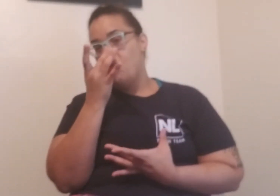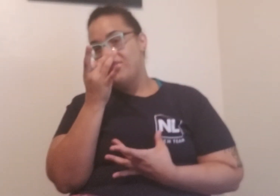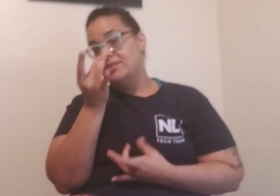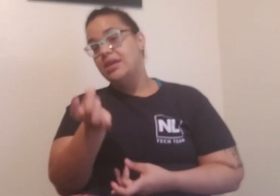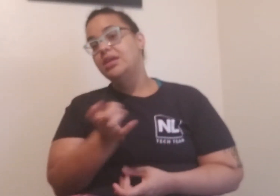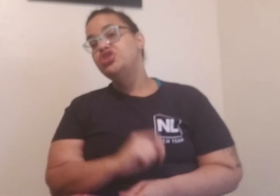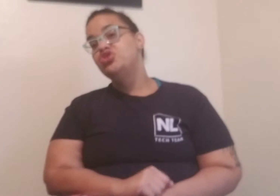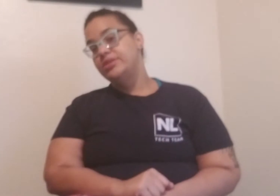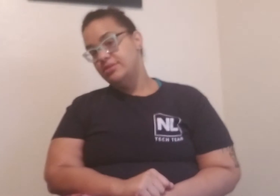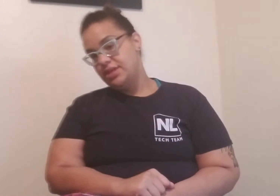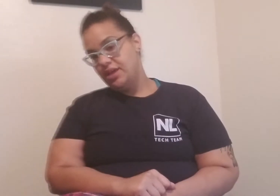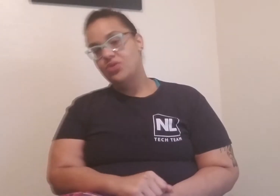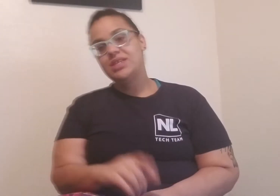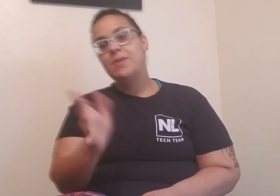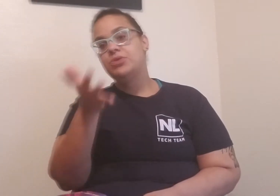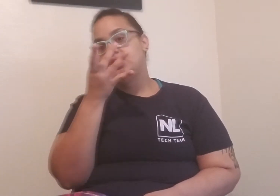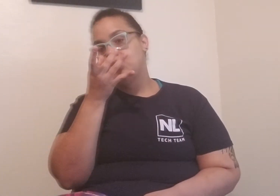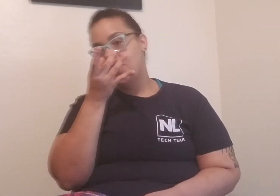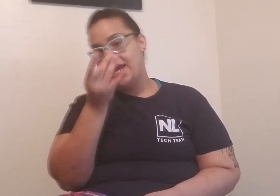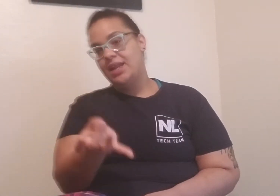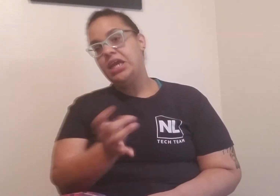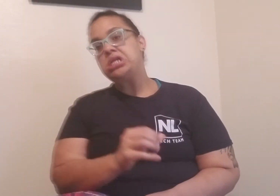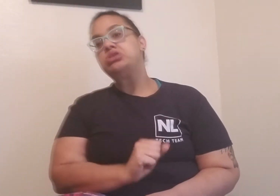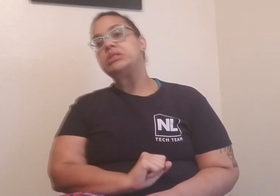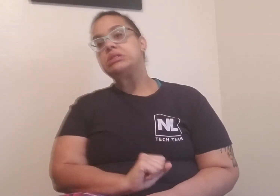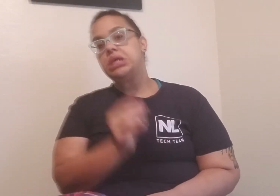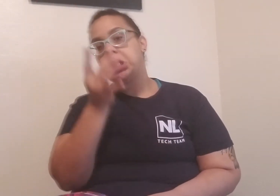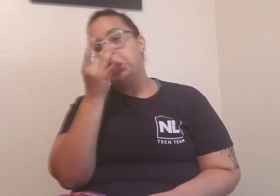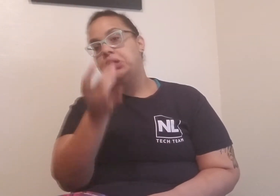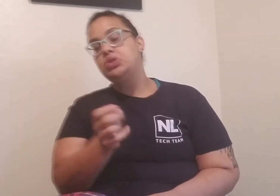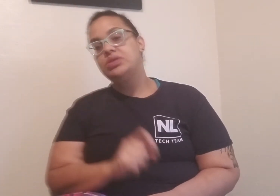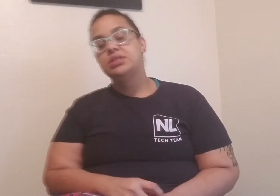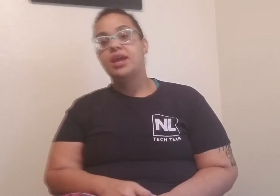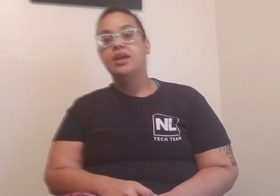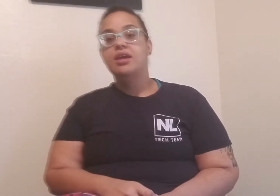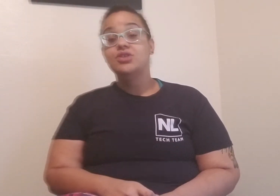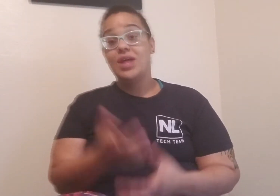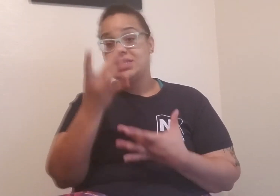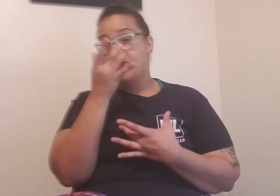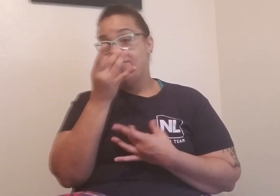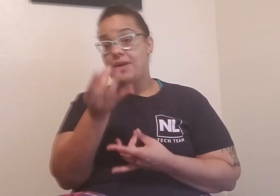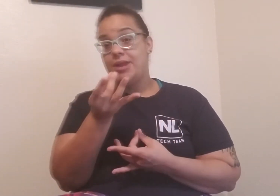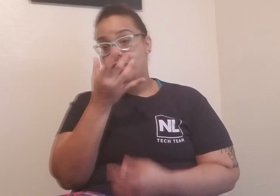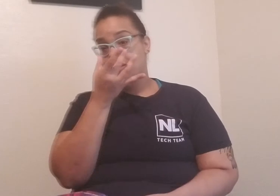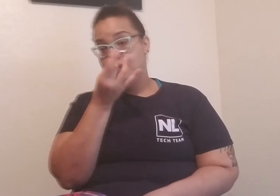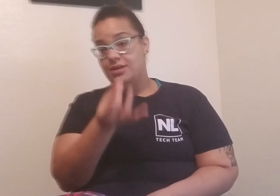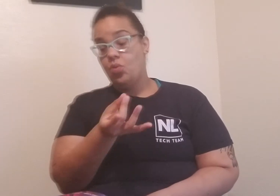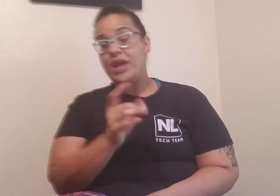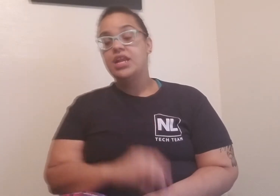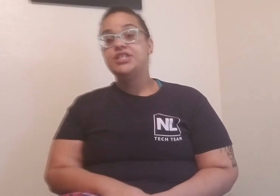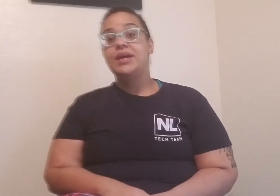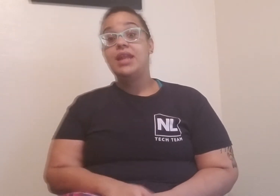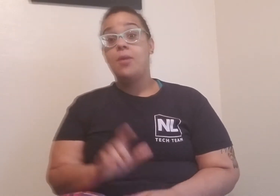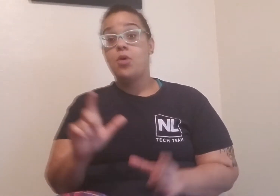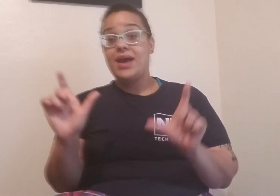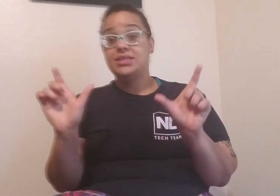that's interesting. You'll see people just use one hand. Interesting, interesting. So that's a more feminine way to do it. Now more masculine